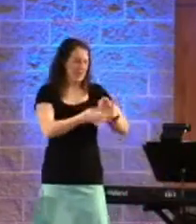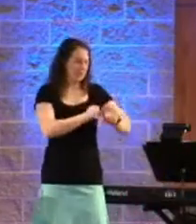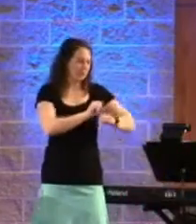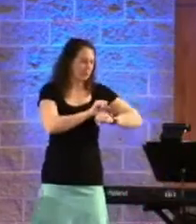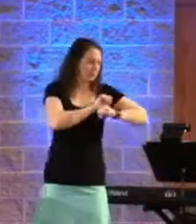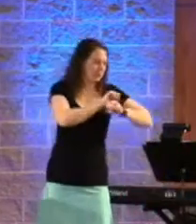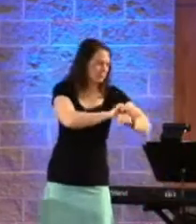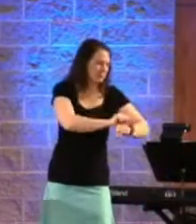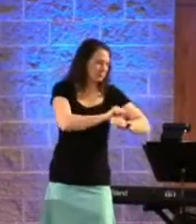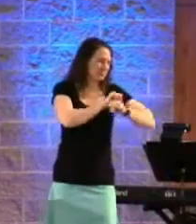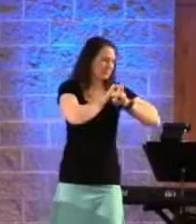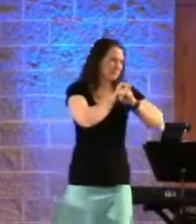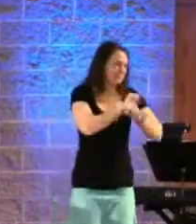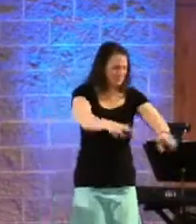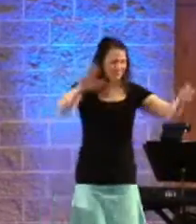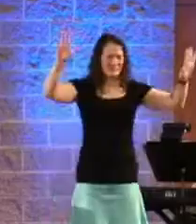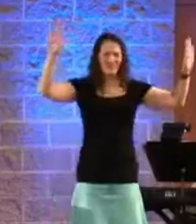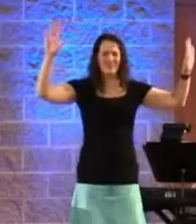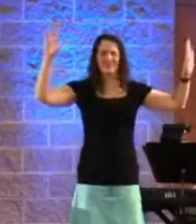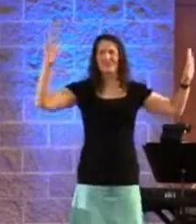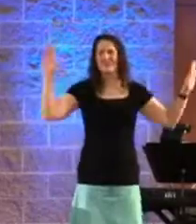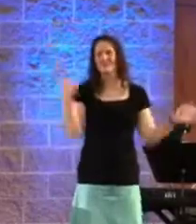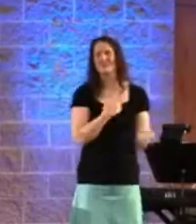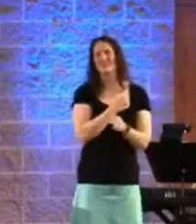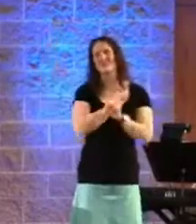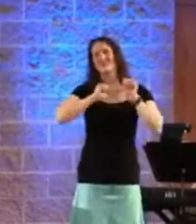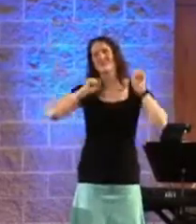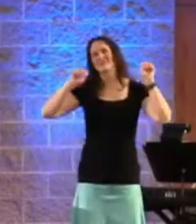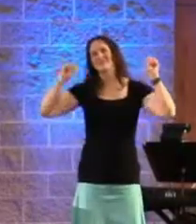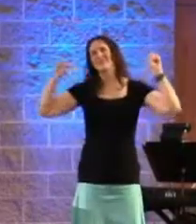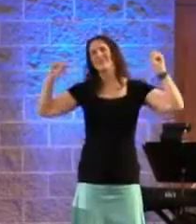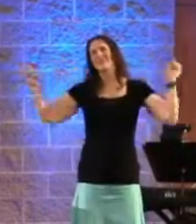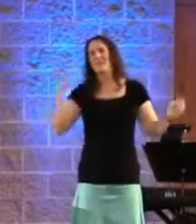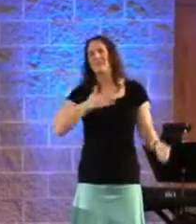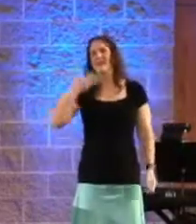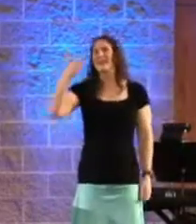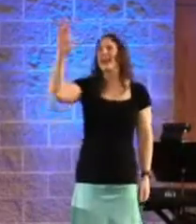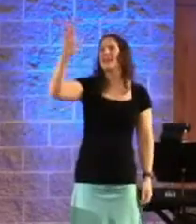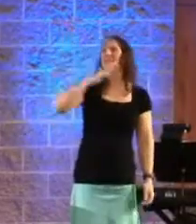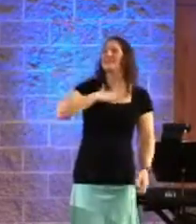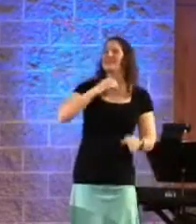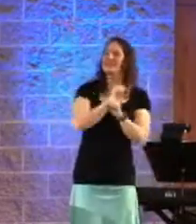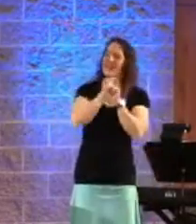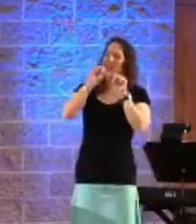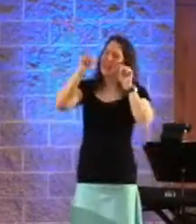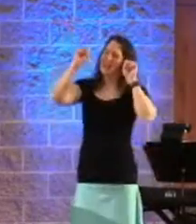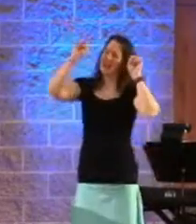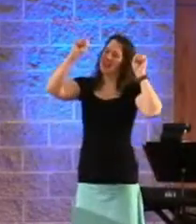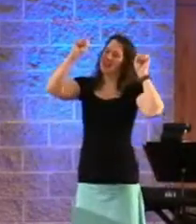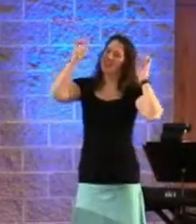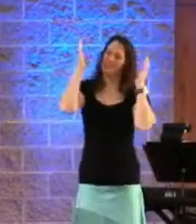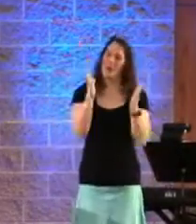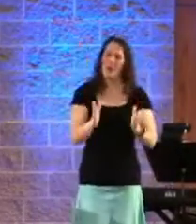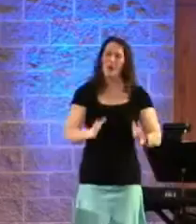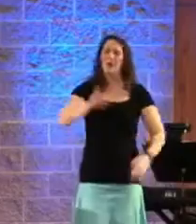are gone, have been set free. My God, my